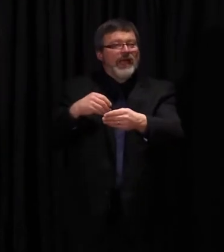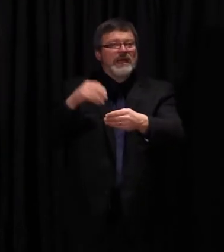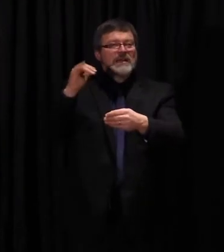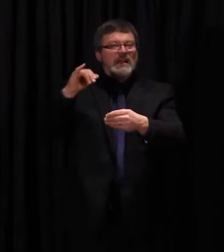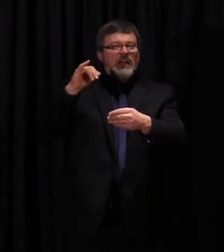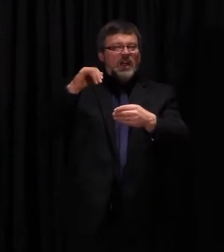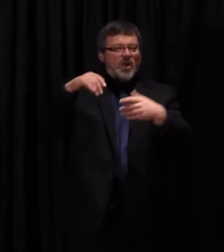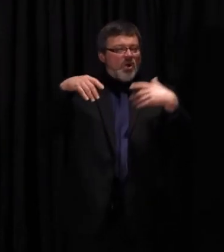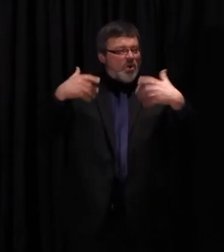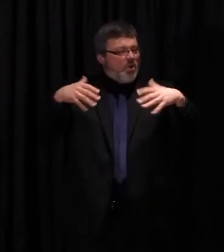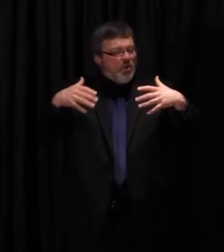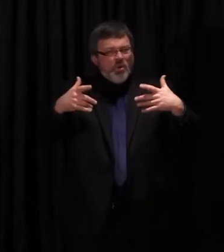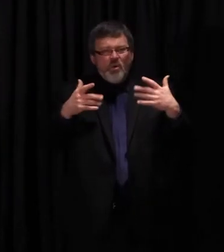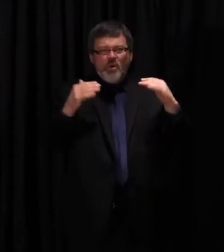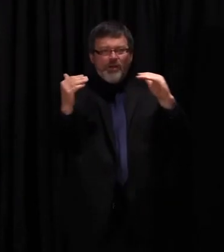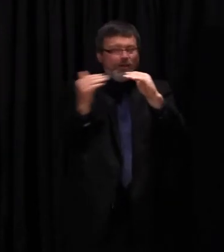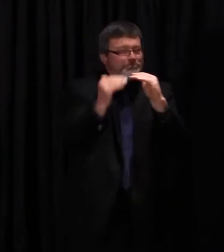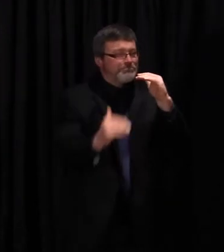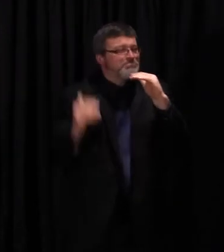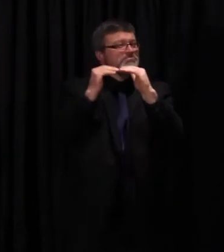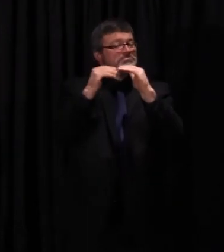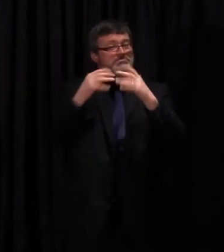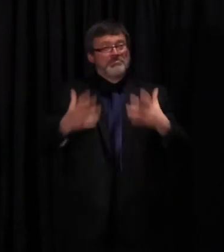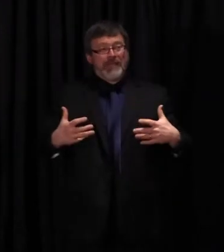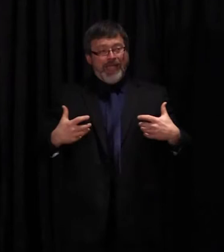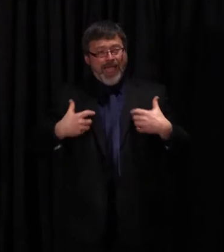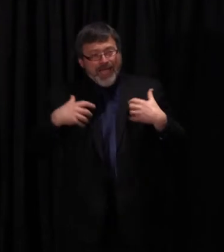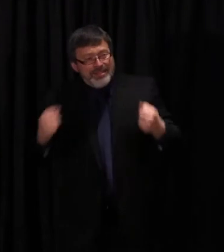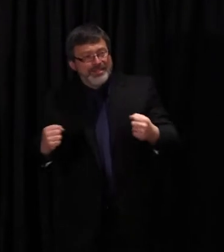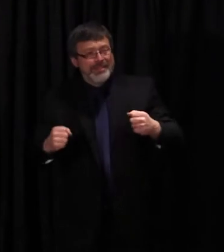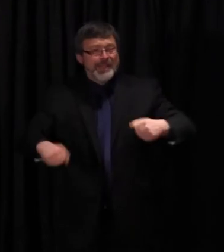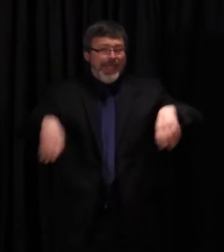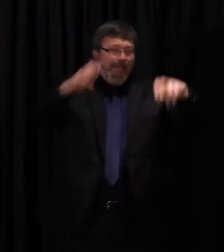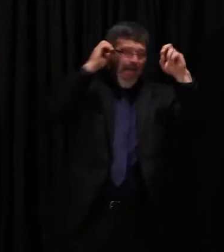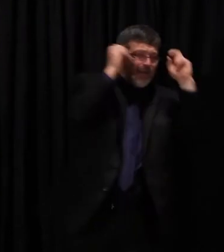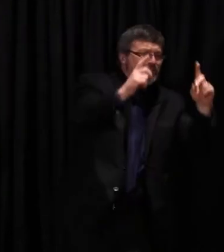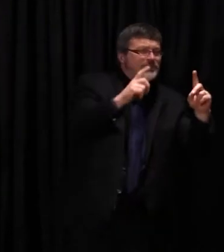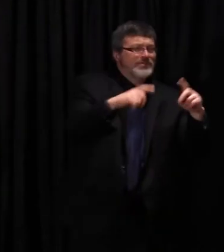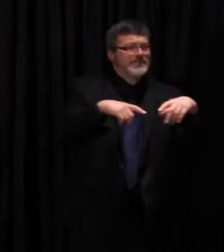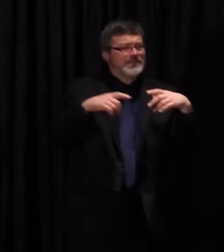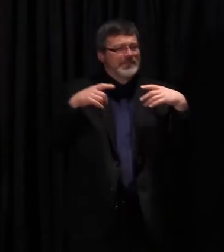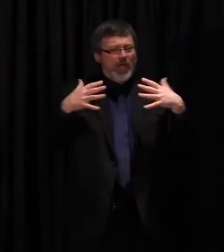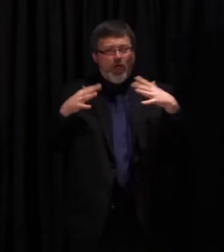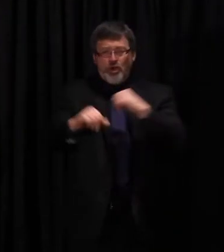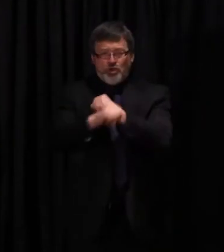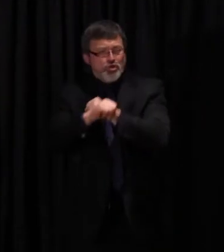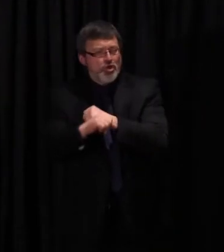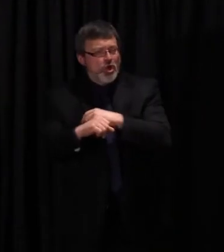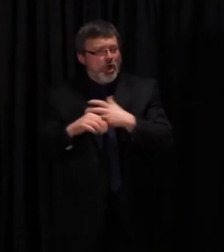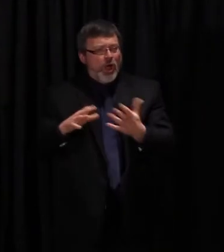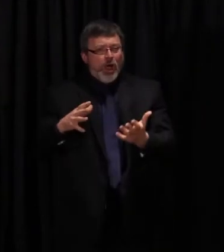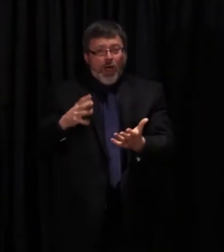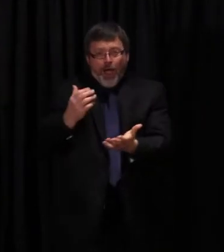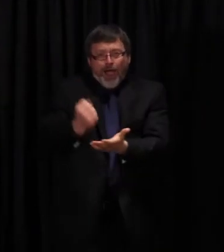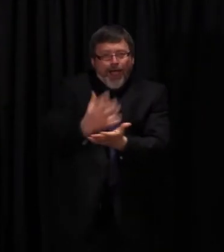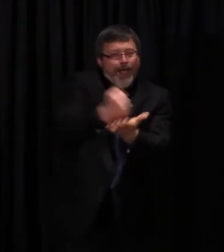is healthier, better educated, and more secure and prosperous than those who came before.